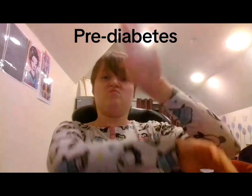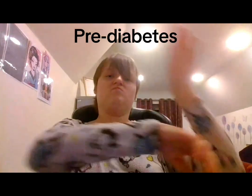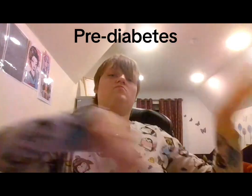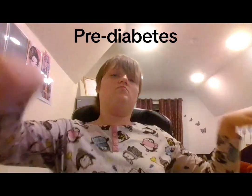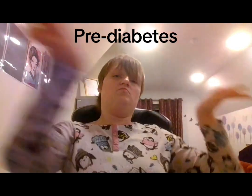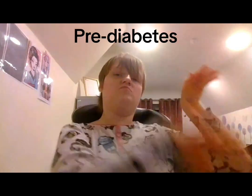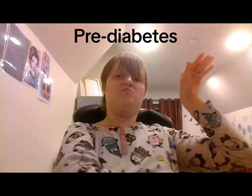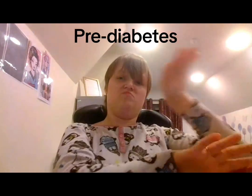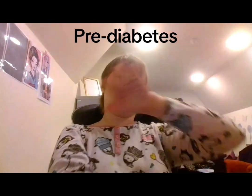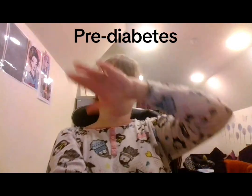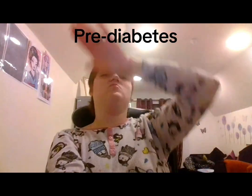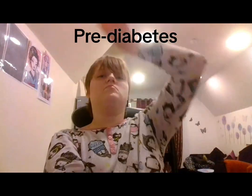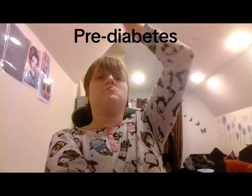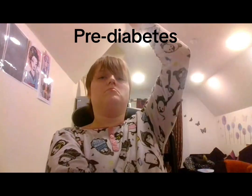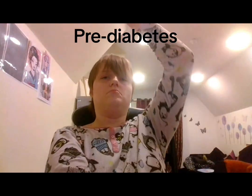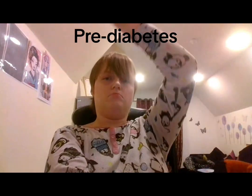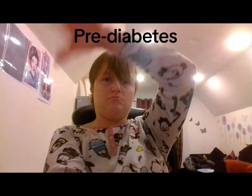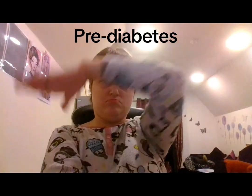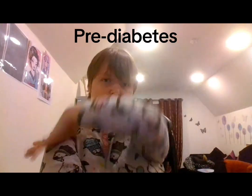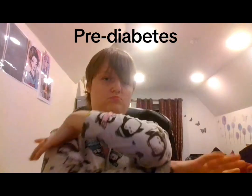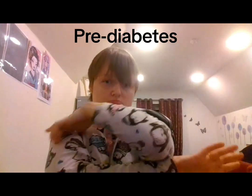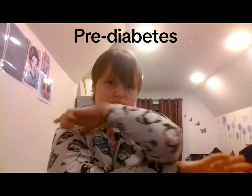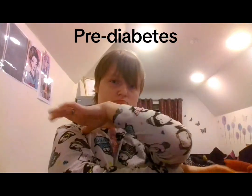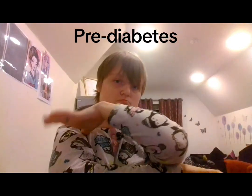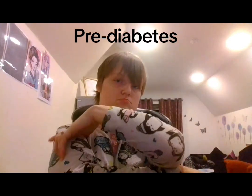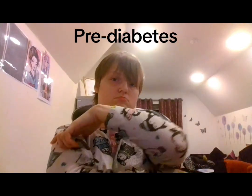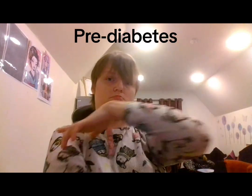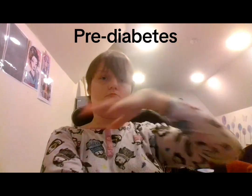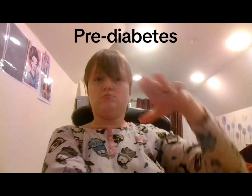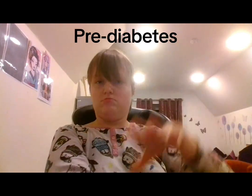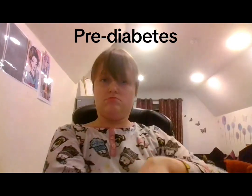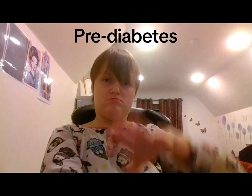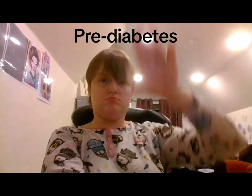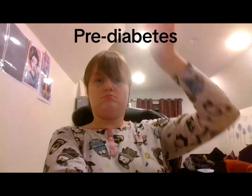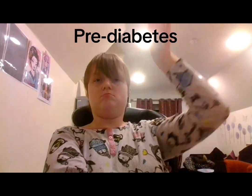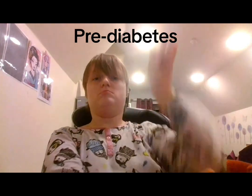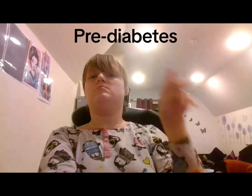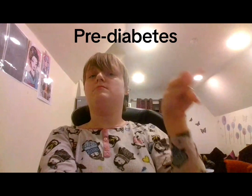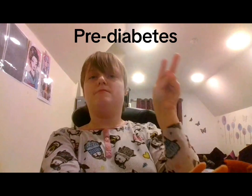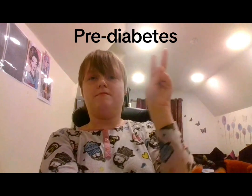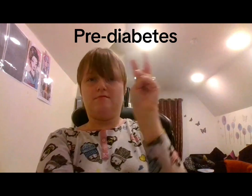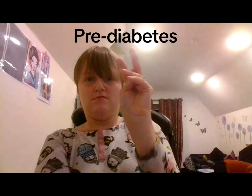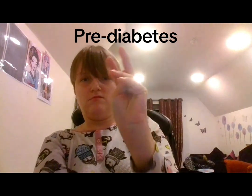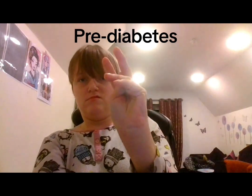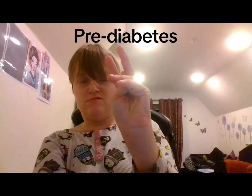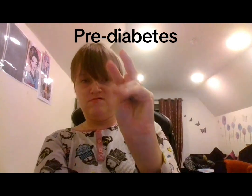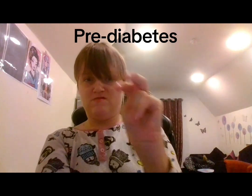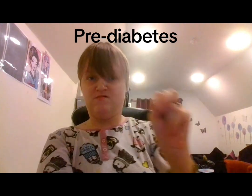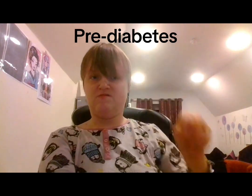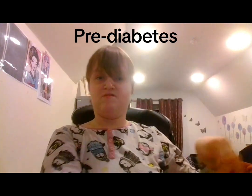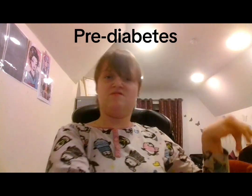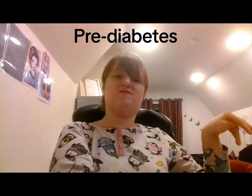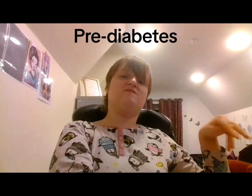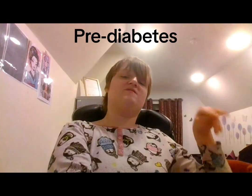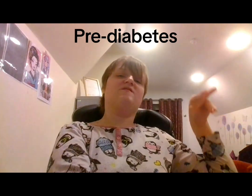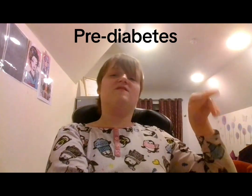high blood pressure. You're more at risk of type 2 diabetes if you're carrying extra